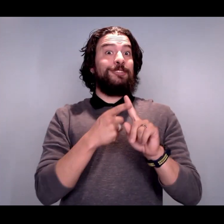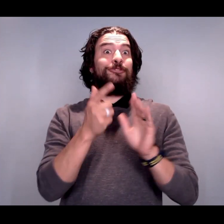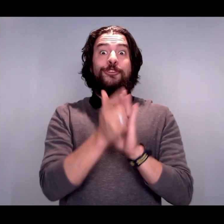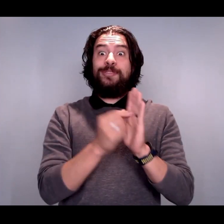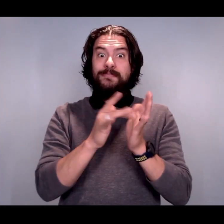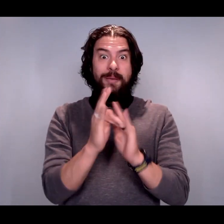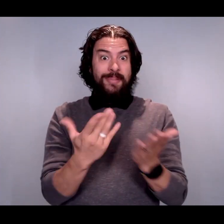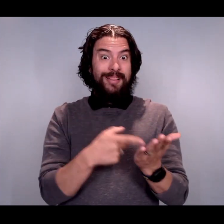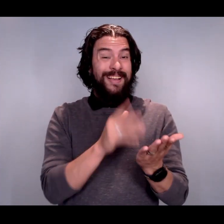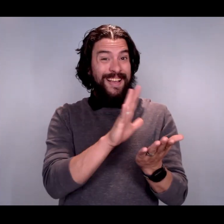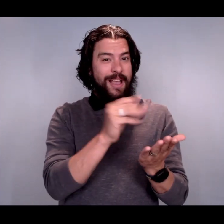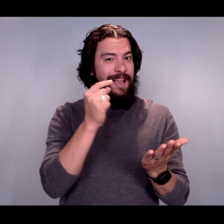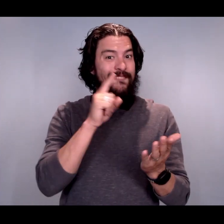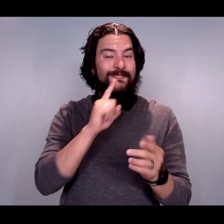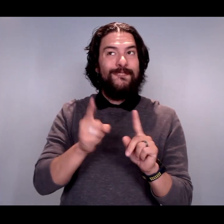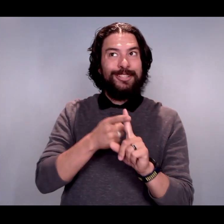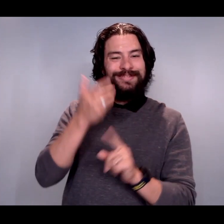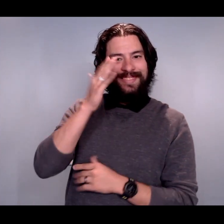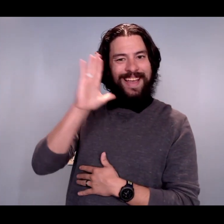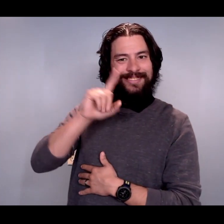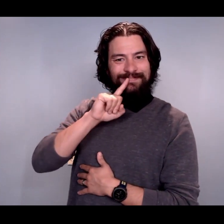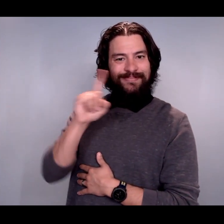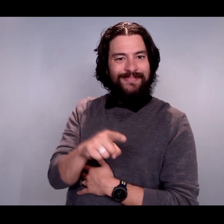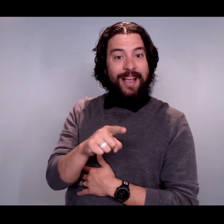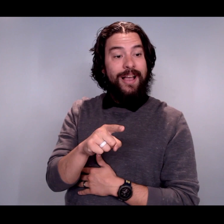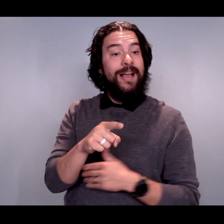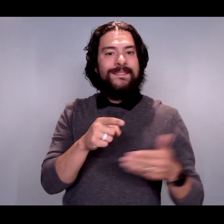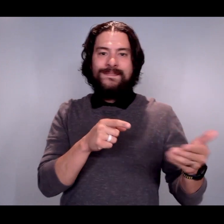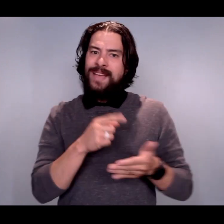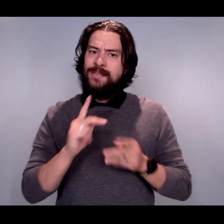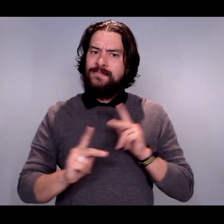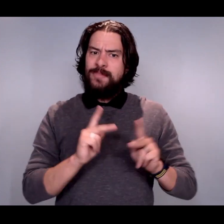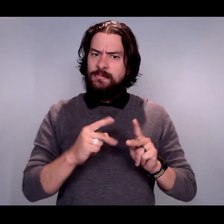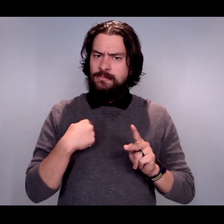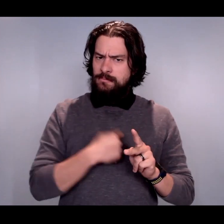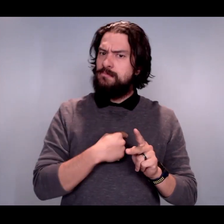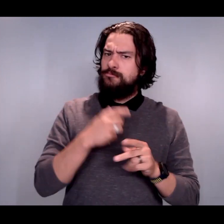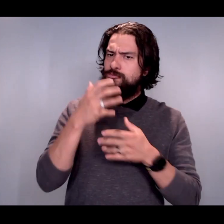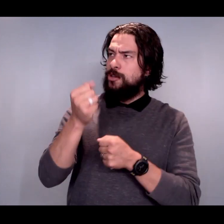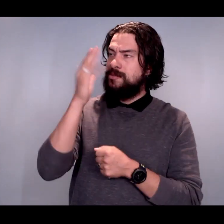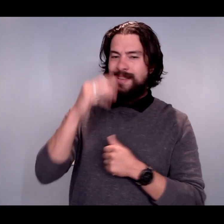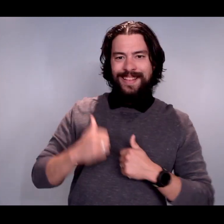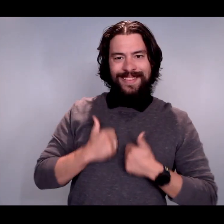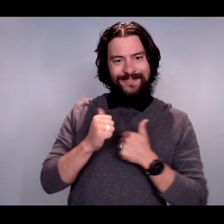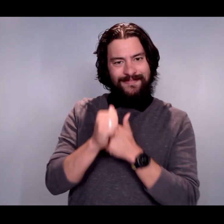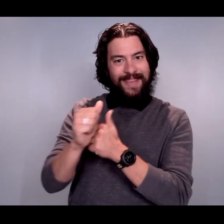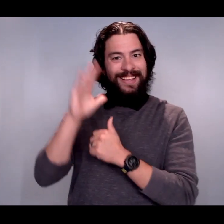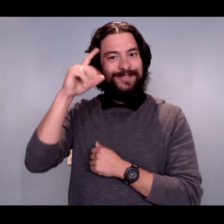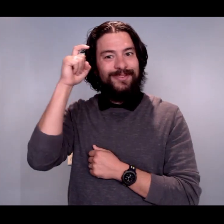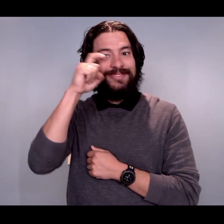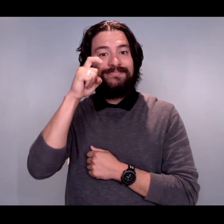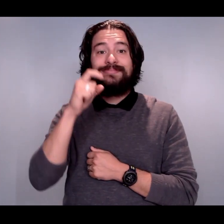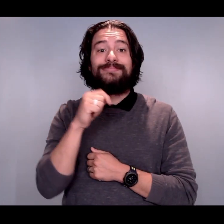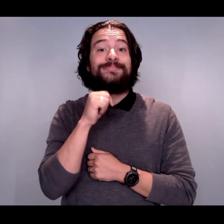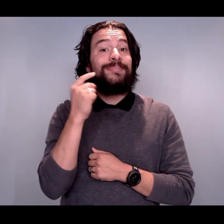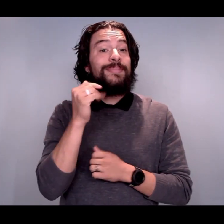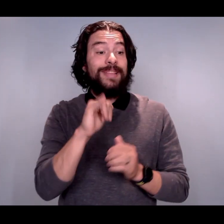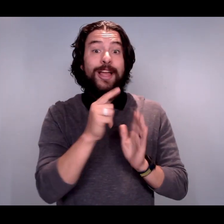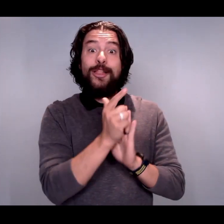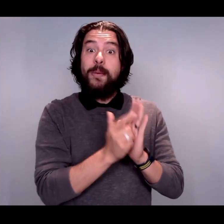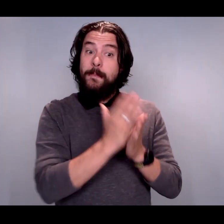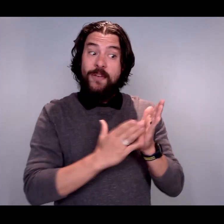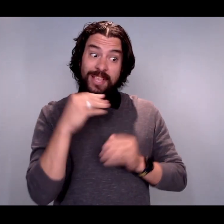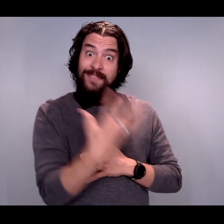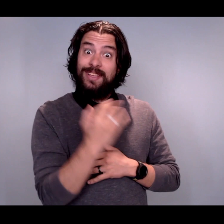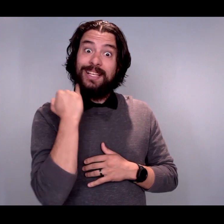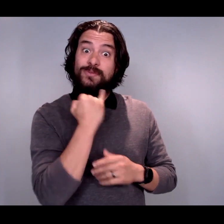first law in the Bible? Well, it's the first divine command, and it invites people to trust God and live by his wisdom. And so while it's